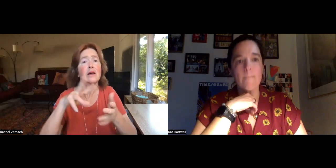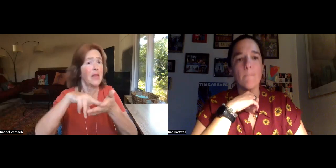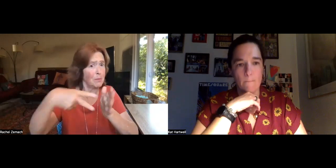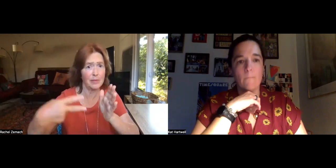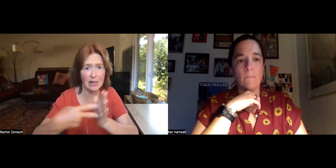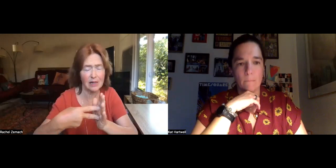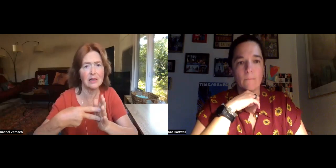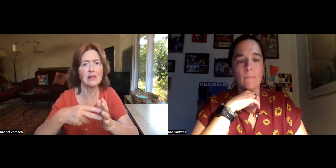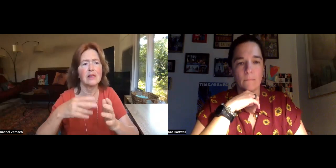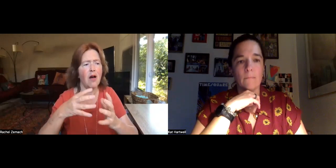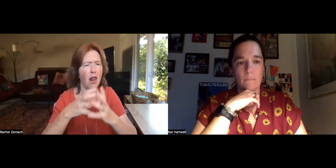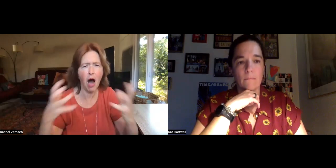that means a lot